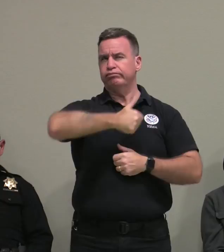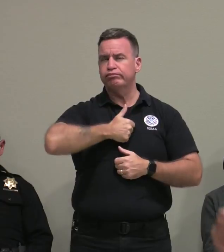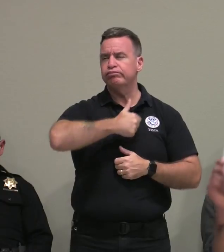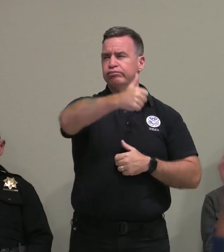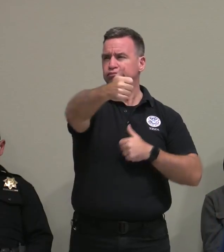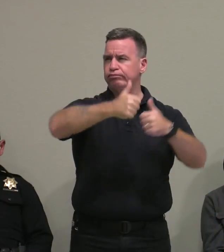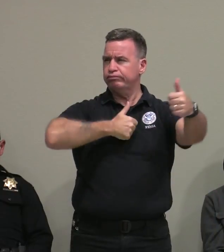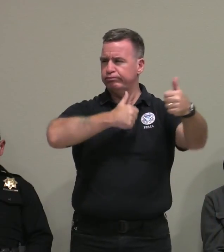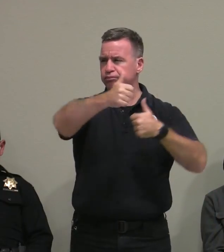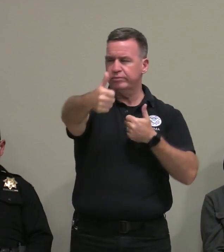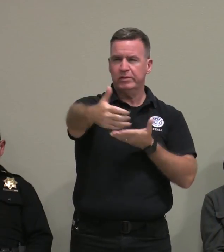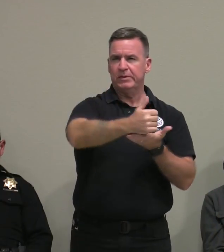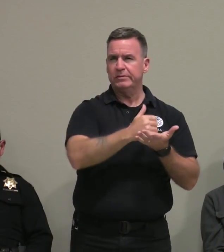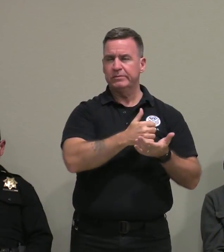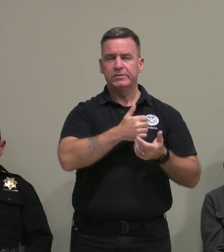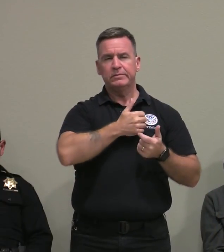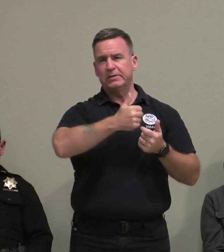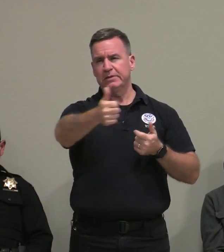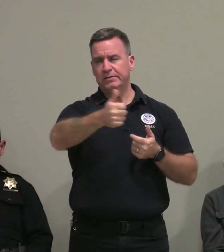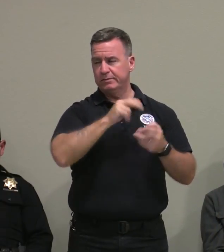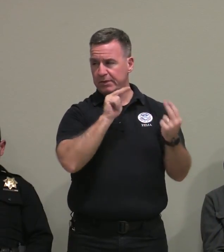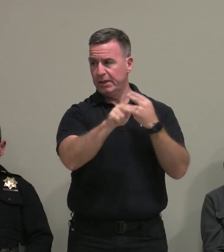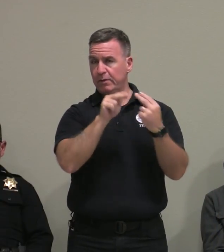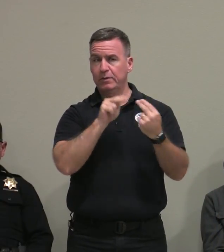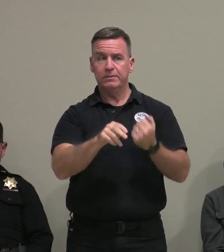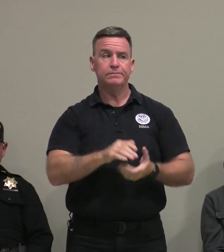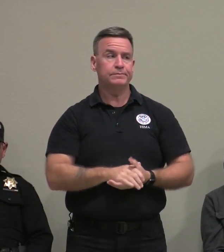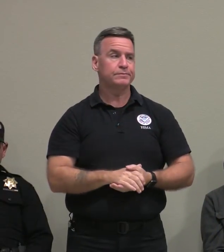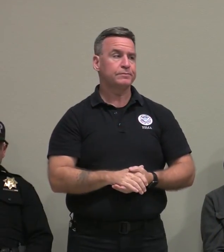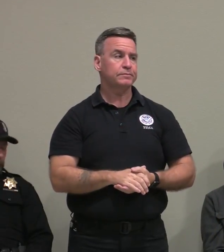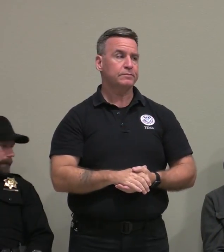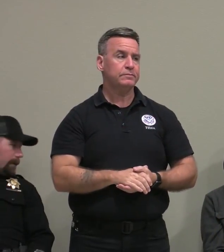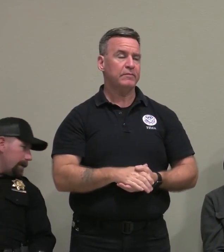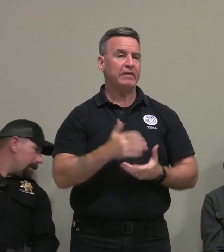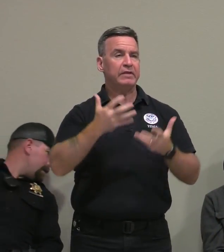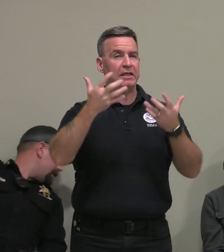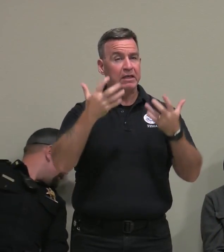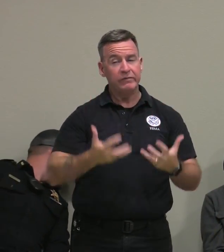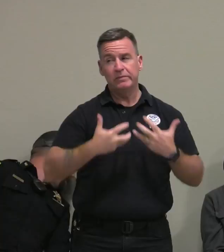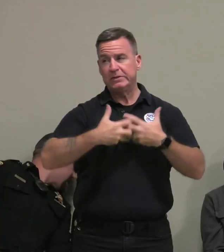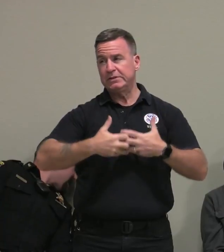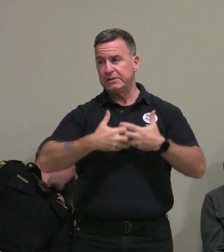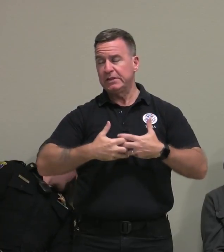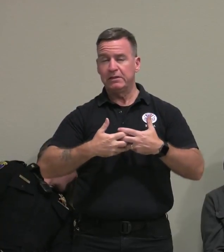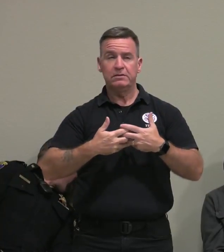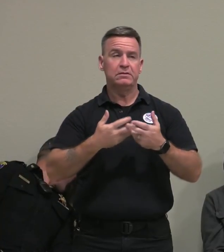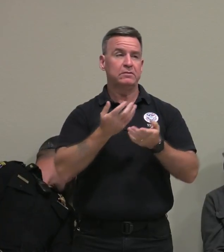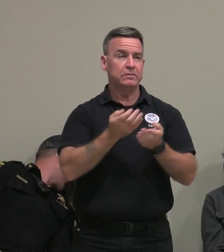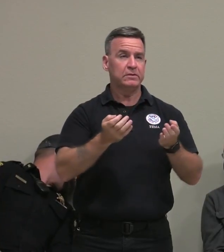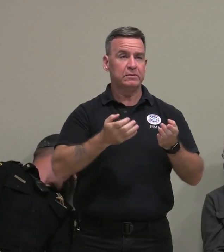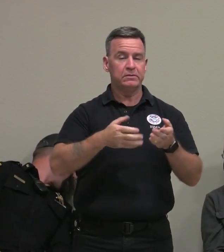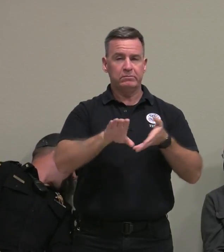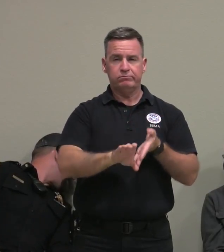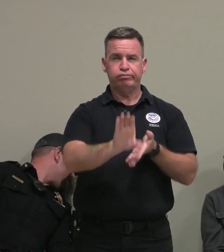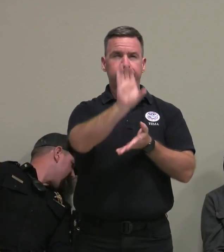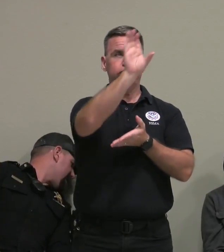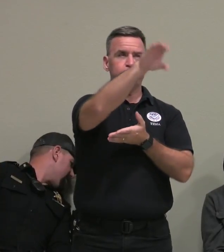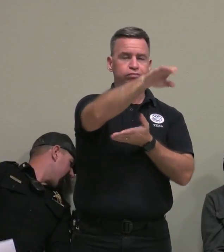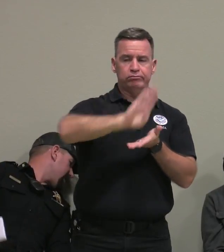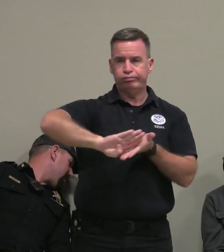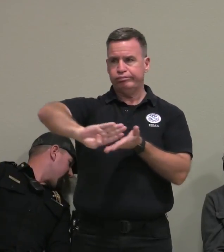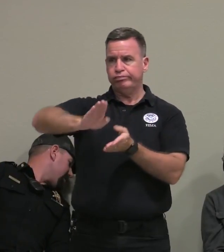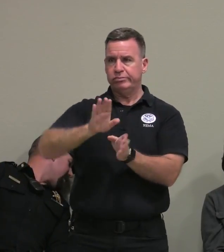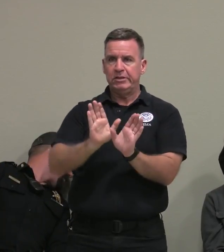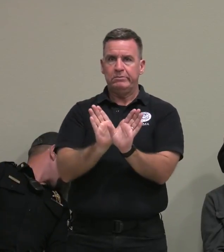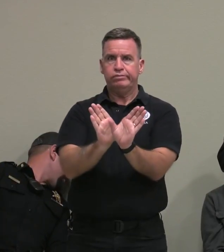debris up and down the highway. We will have heavy machinery equipment, front end loaders and dozers